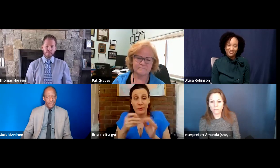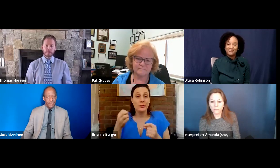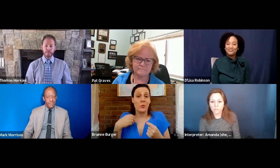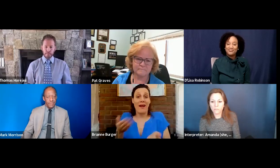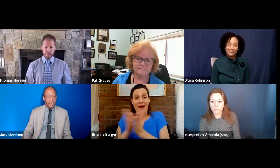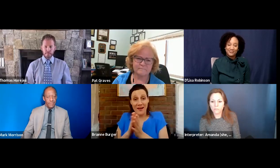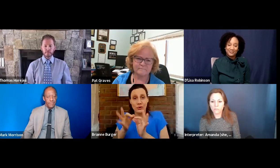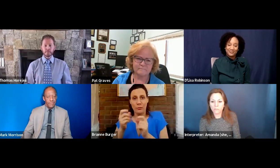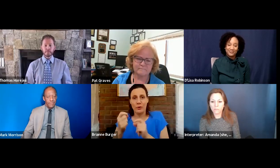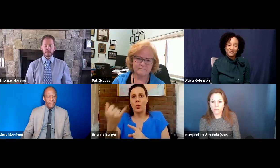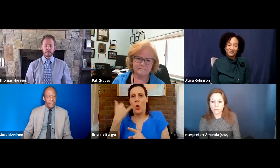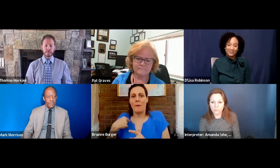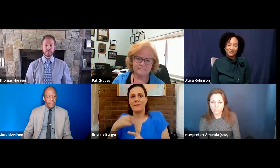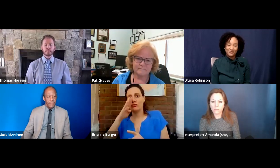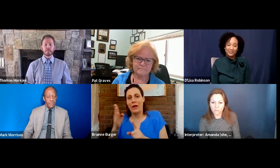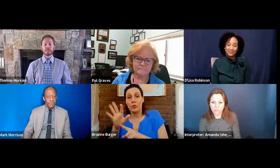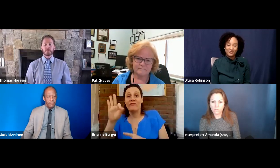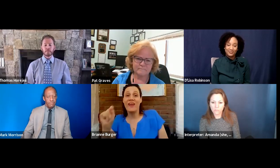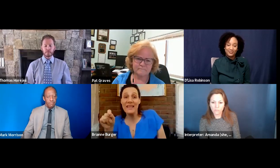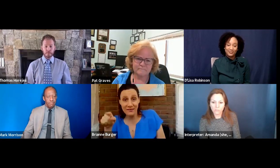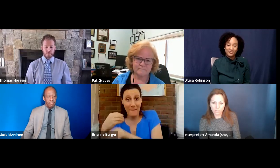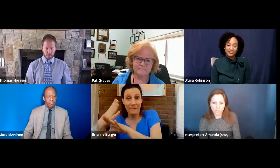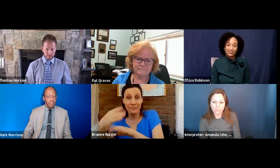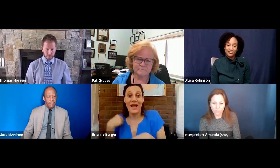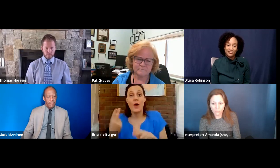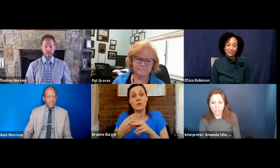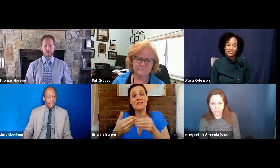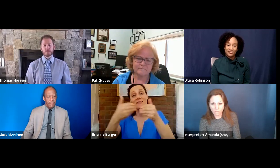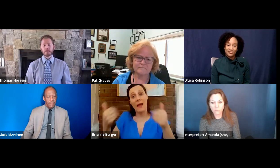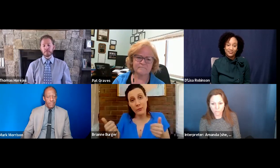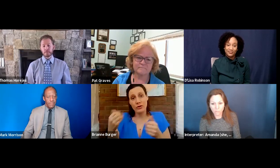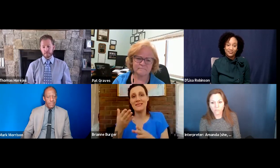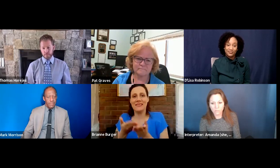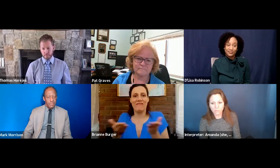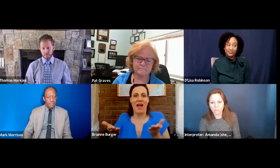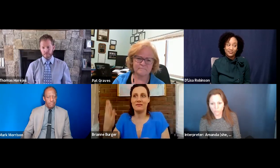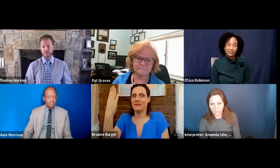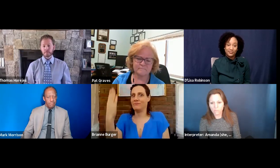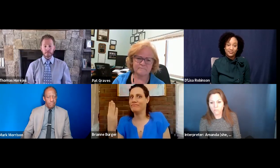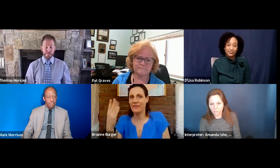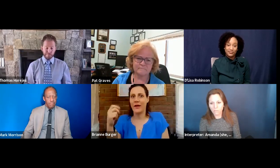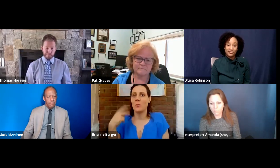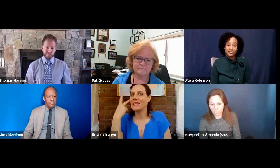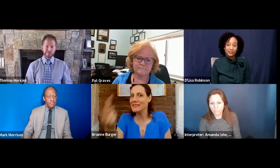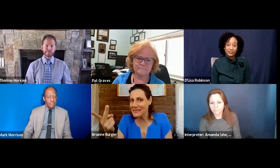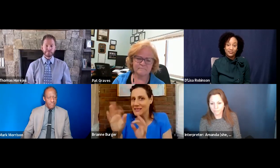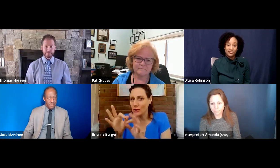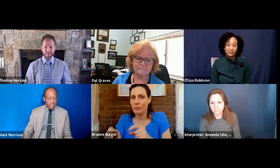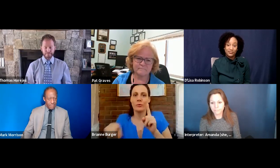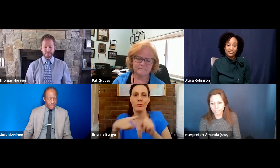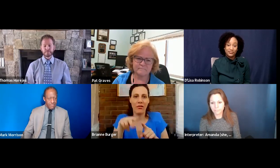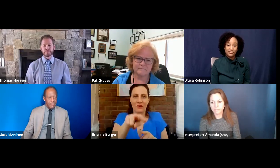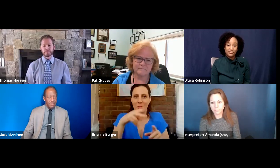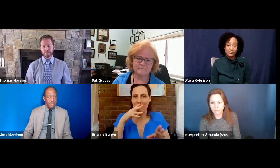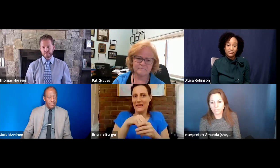so sometimes I can't see the interpreter and I'll have to ask the interpreter to call me directly and actually use FaceTime with me on a separate device